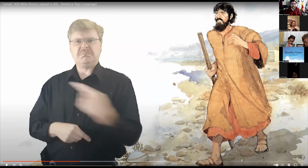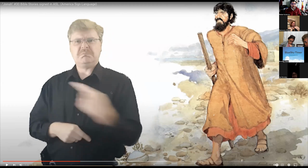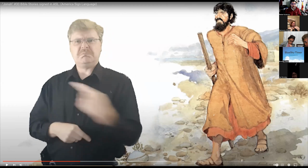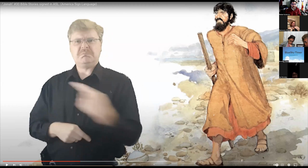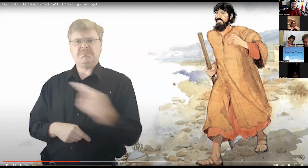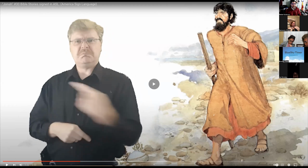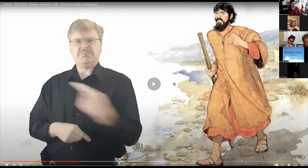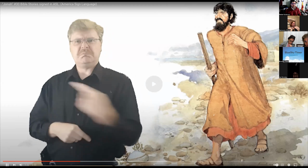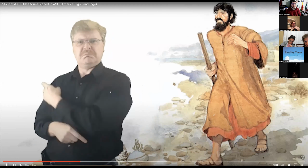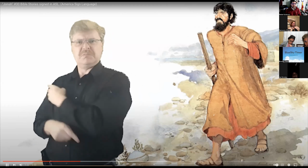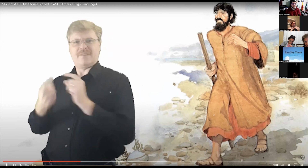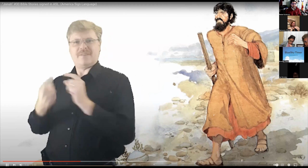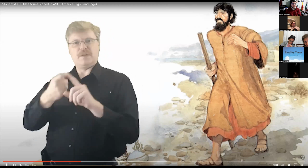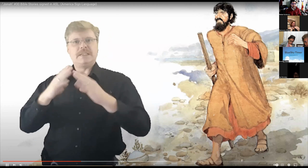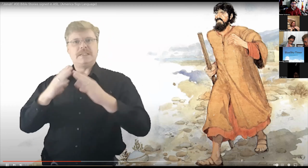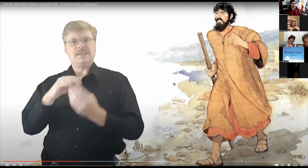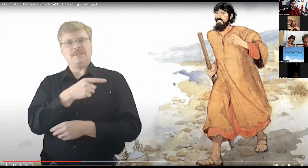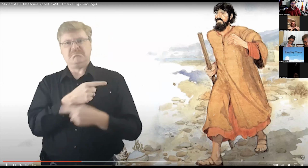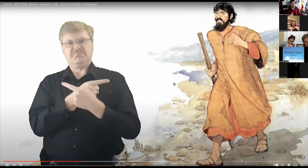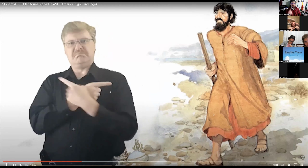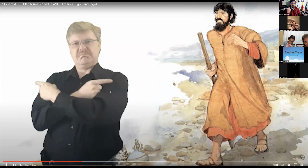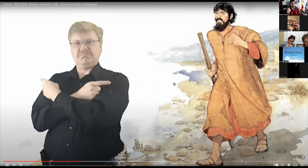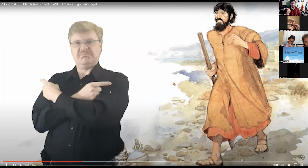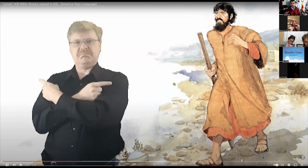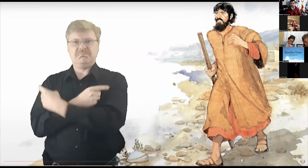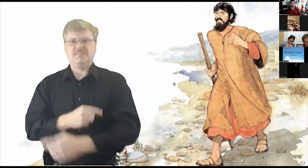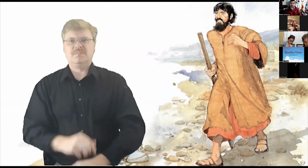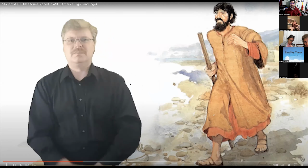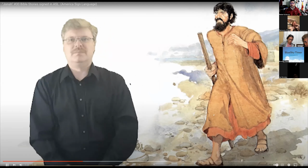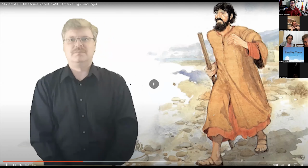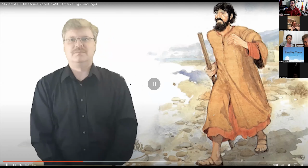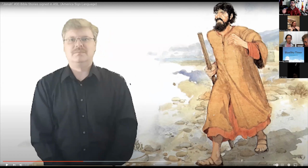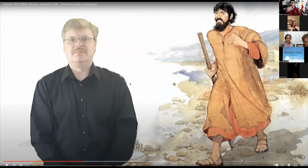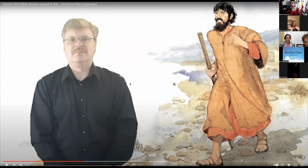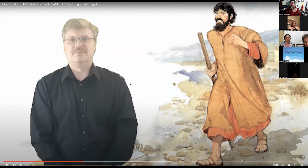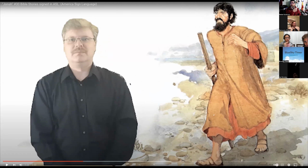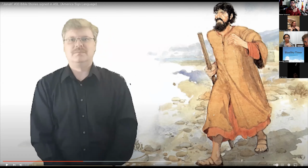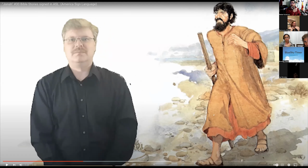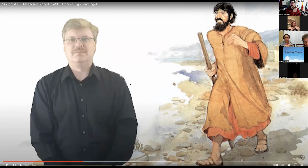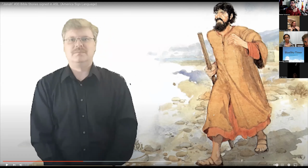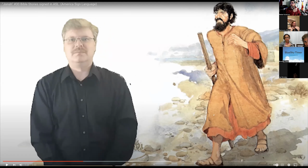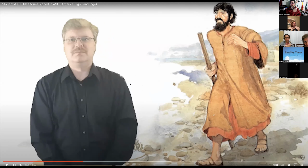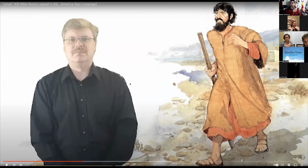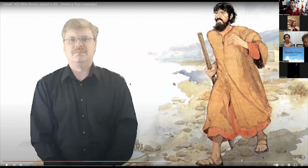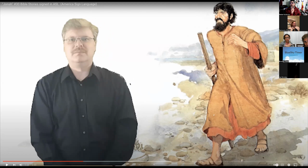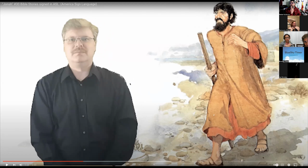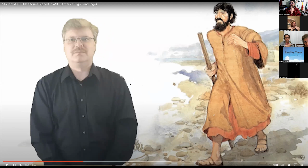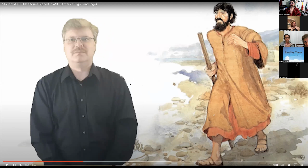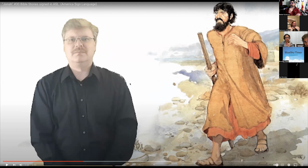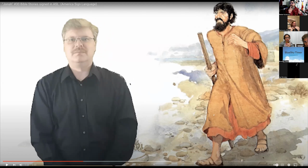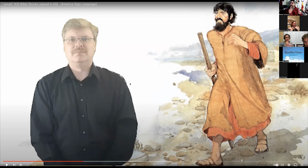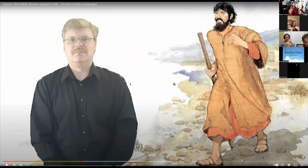section. Okay, so he went the other direction. So we're supposed to go this way. Where did he